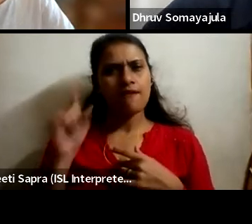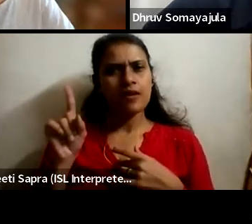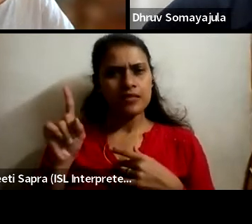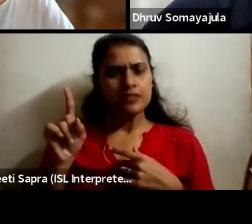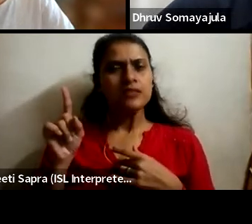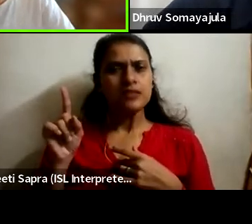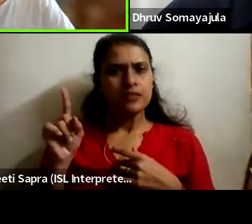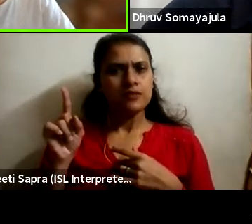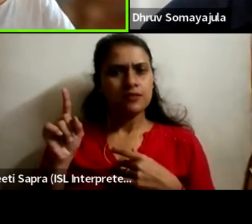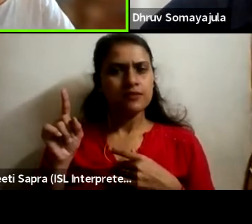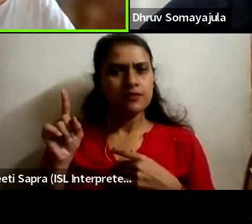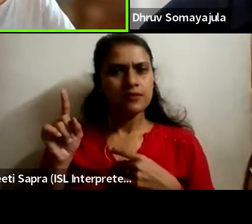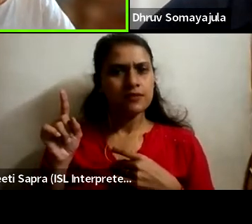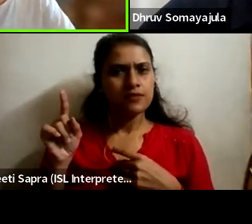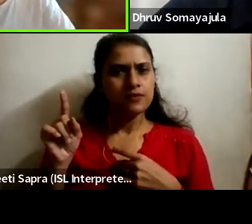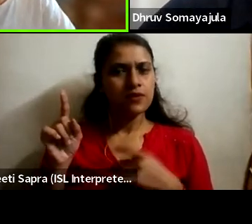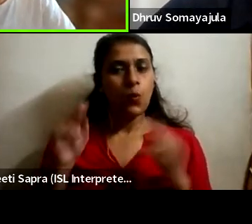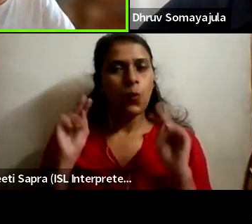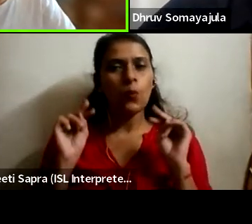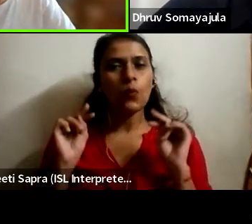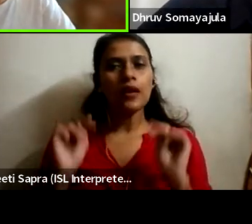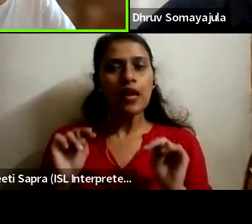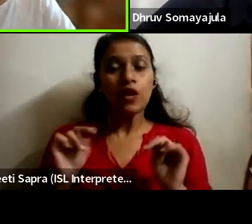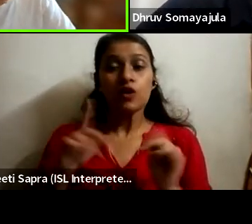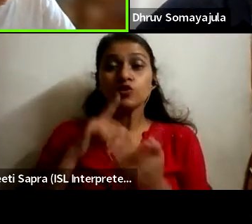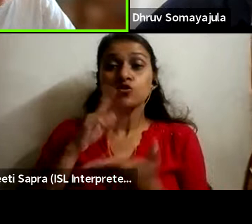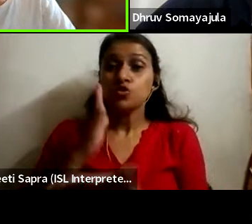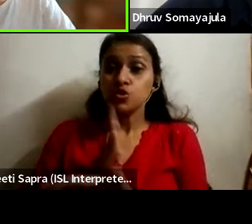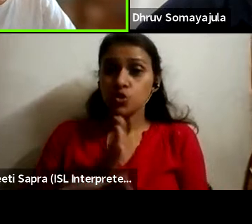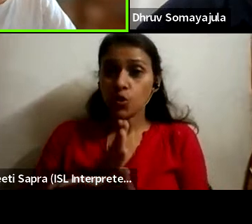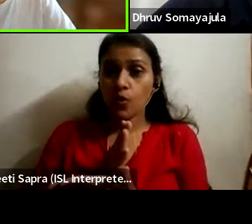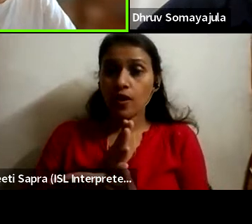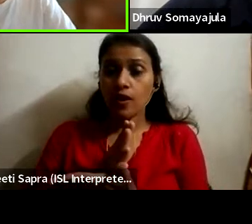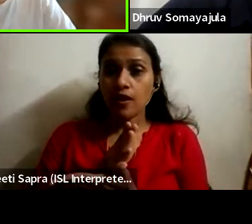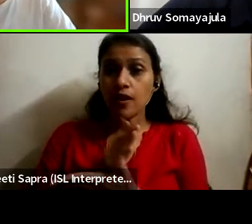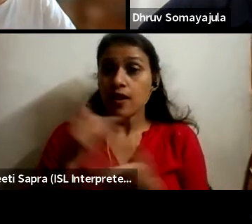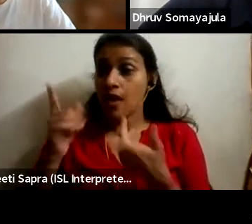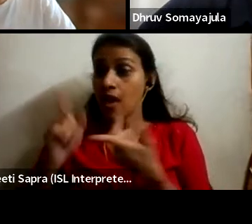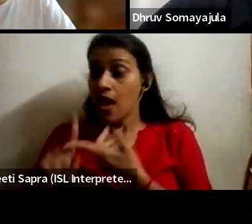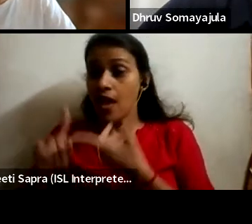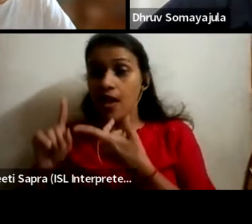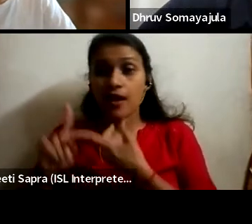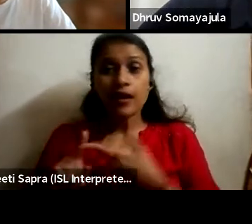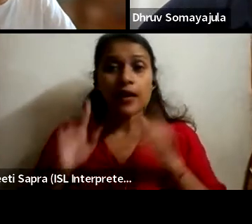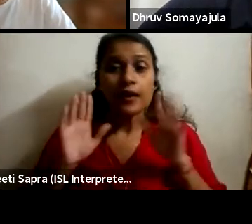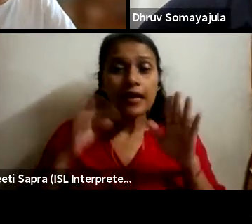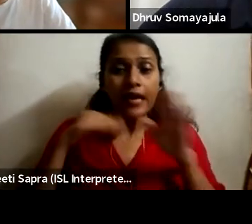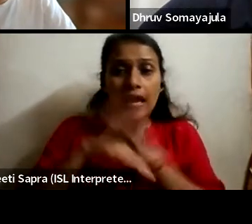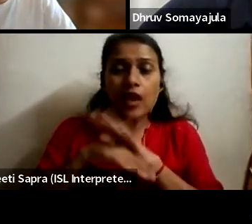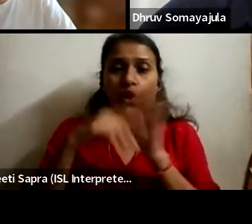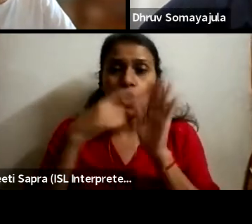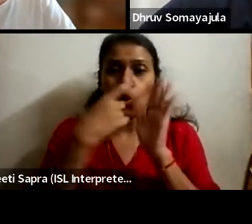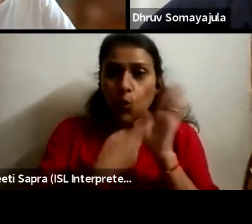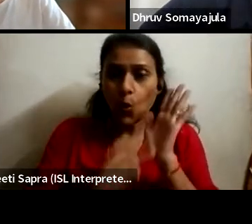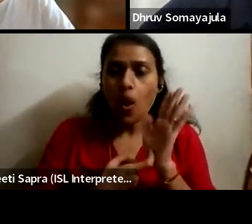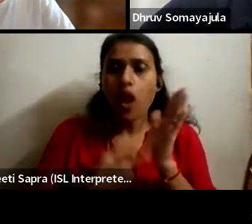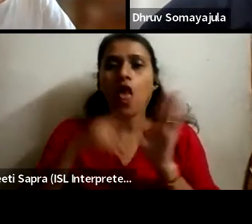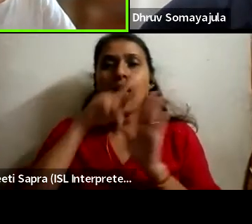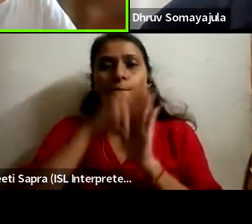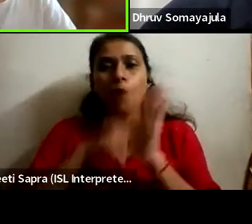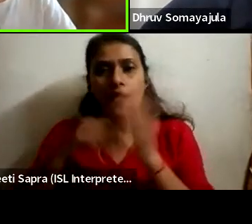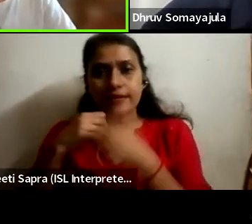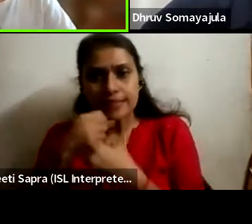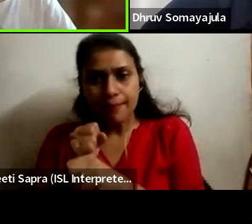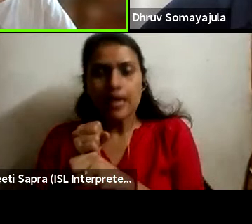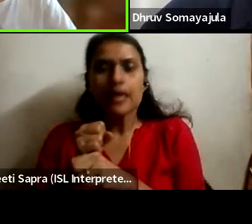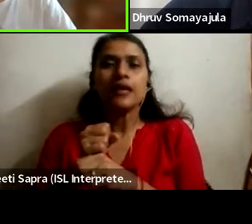out that we need to ensure happens in the space of regulation in terms of policy making is